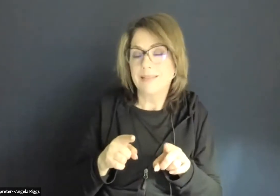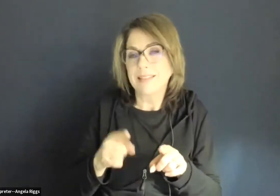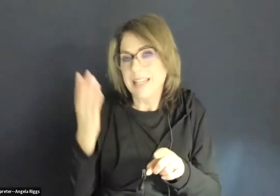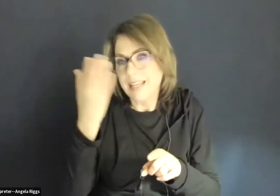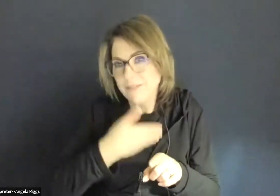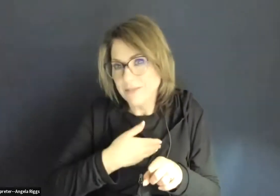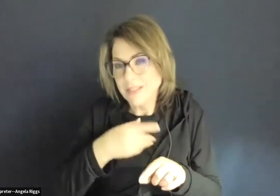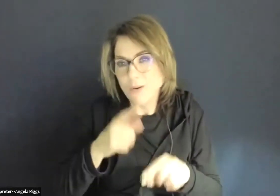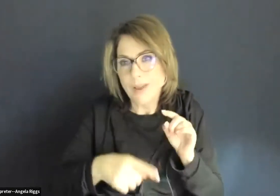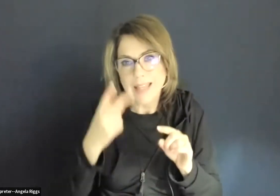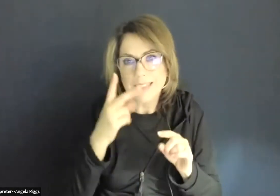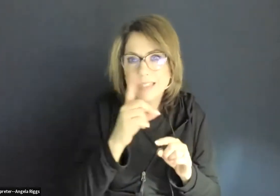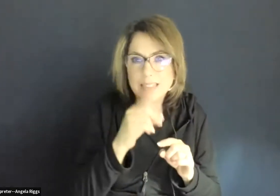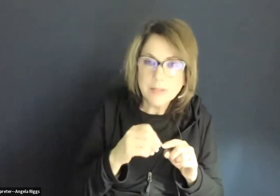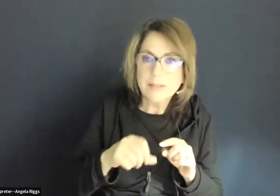invisible